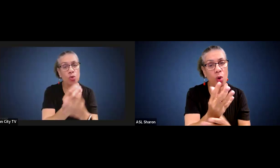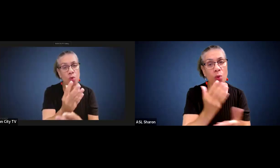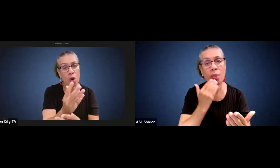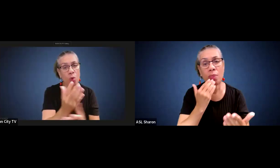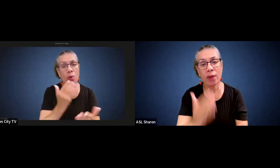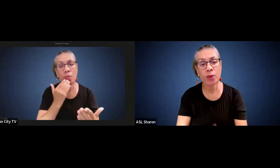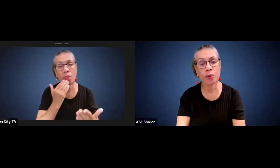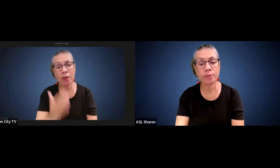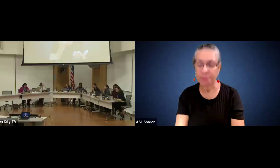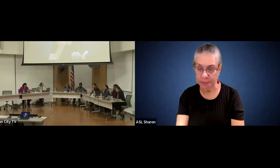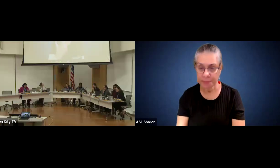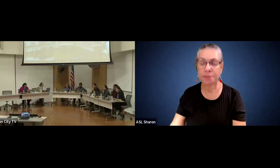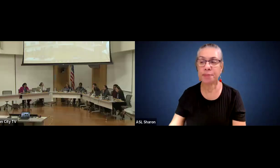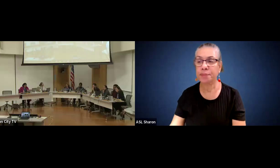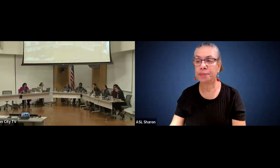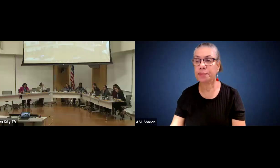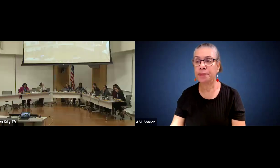Thank you very much.